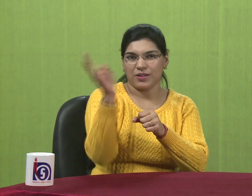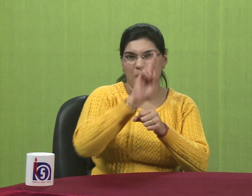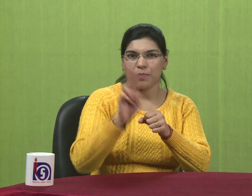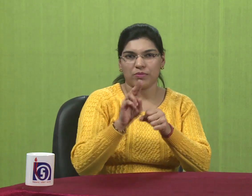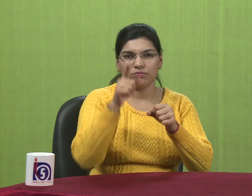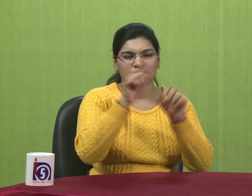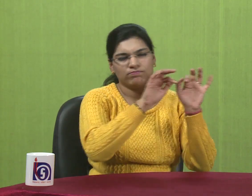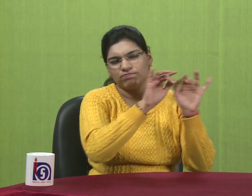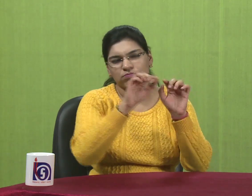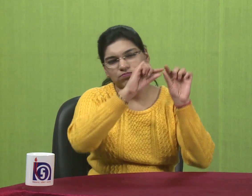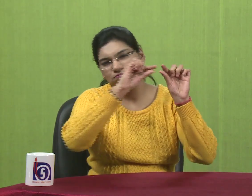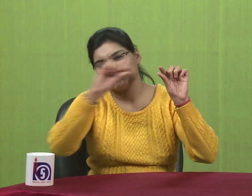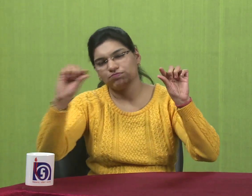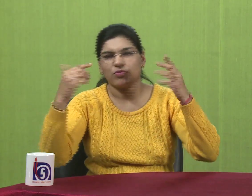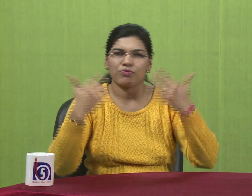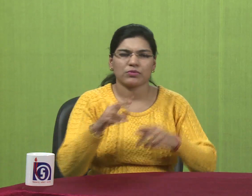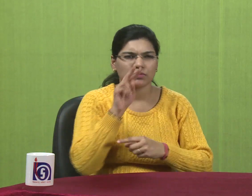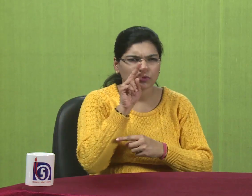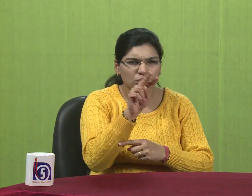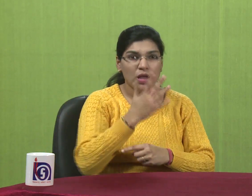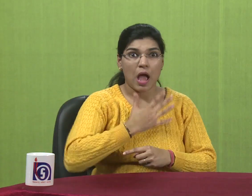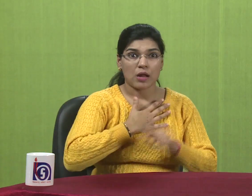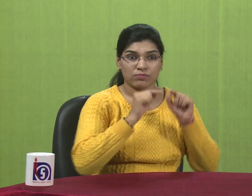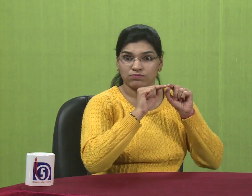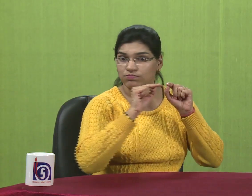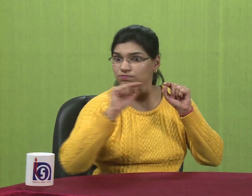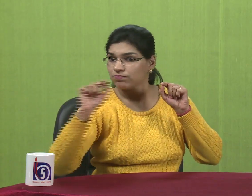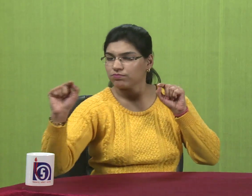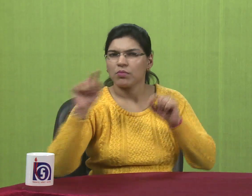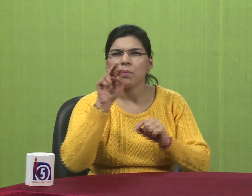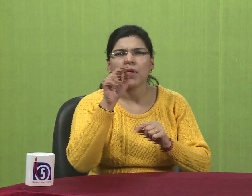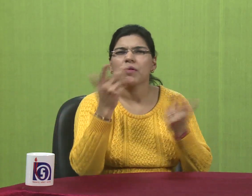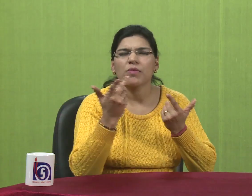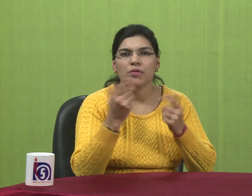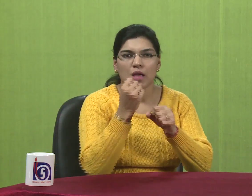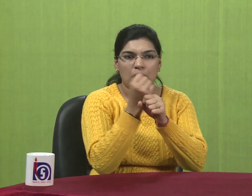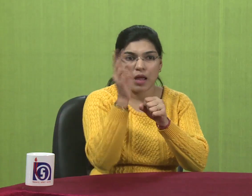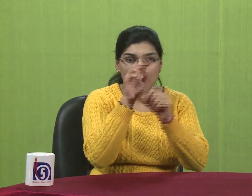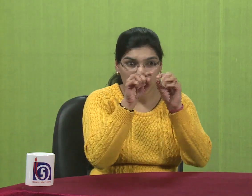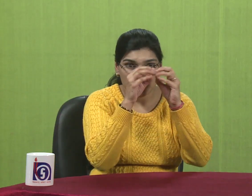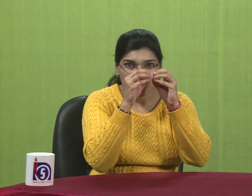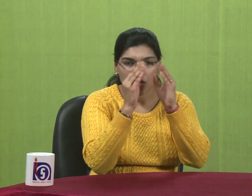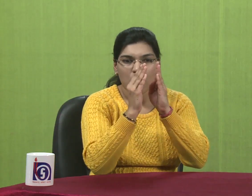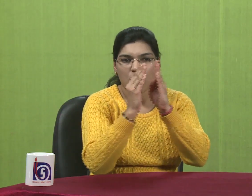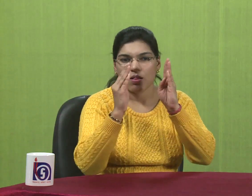Third is green wavy line. That is for grammatical errors.